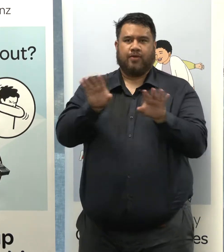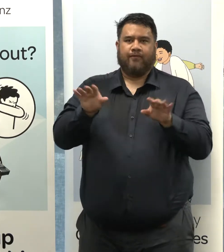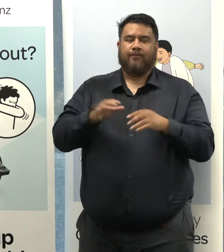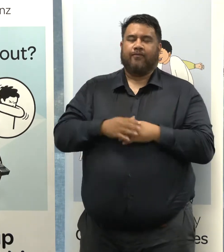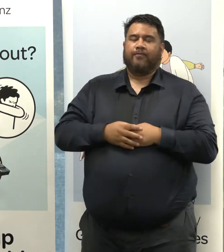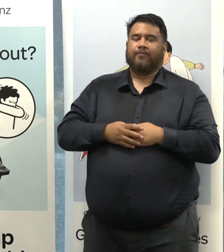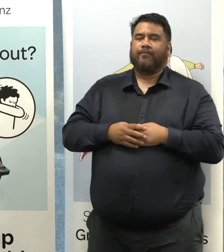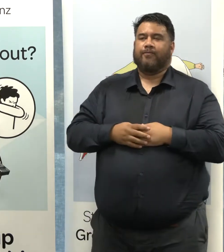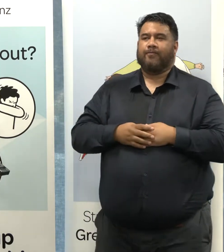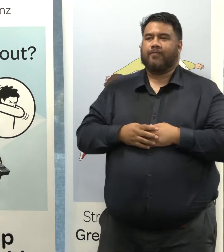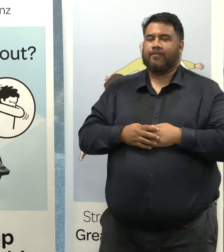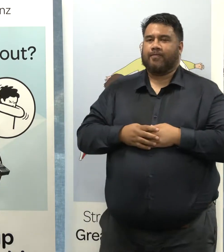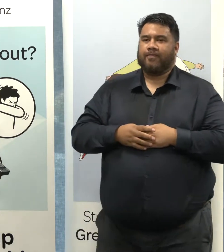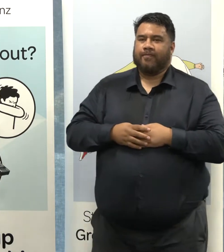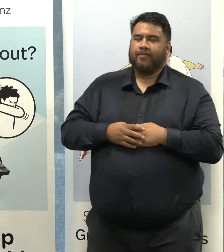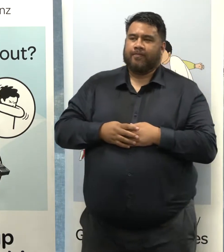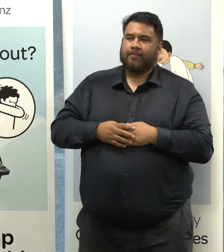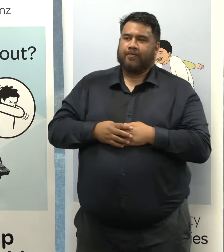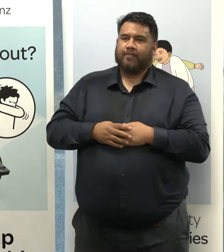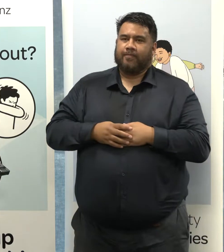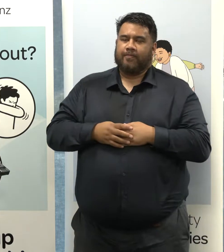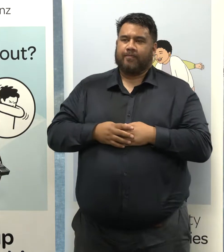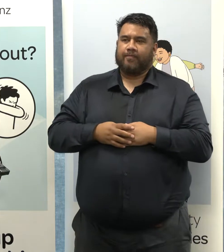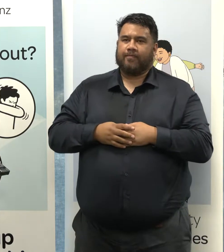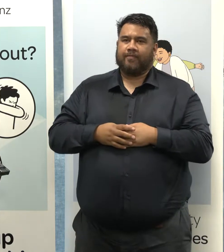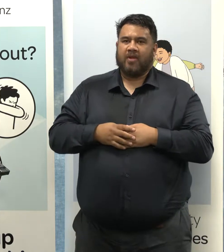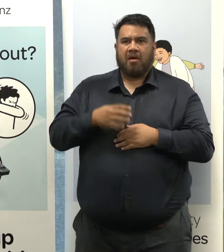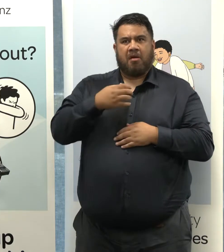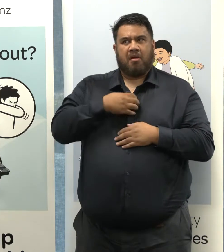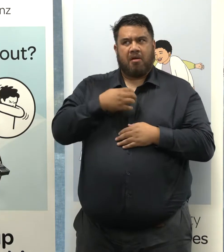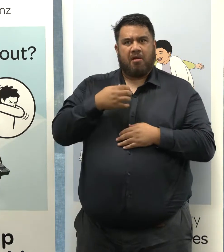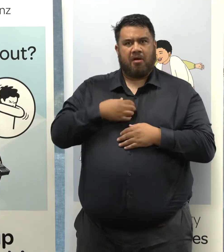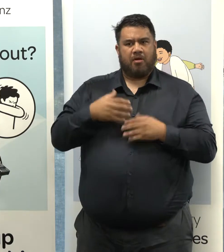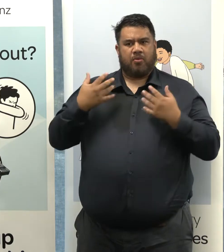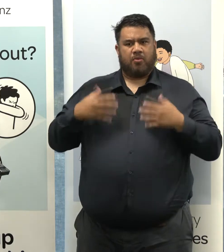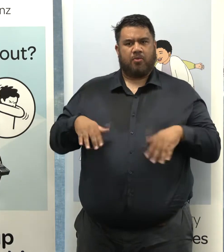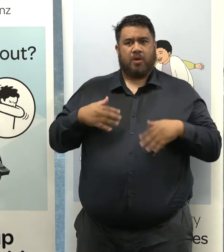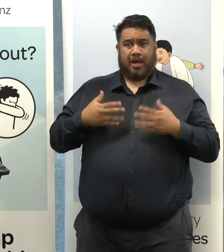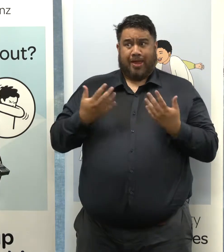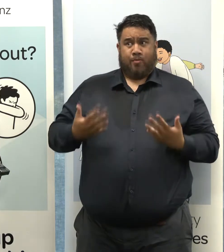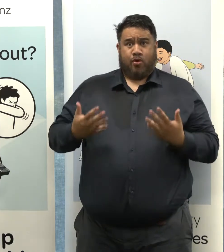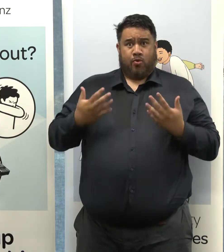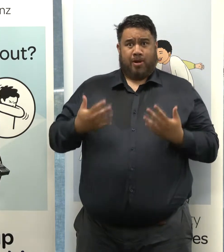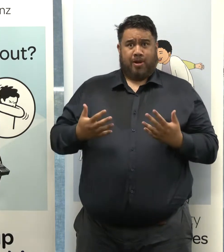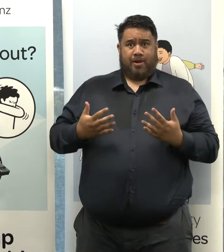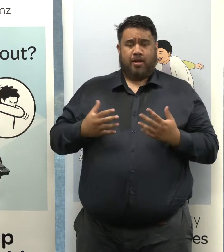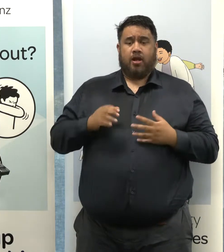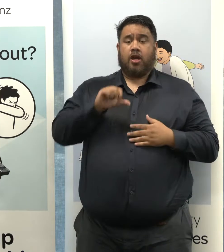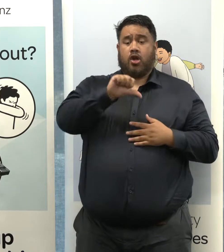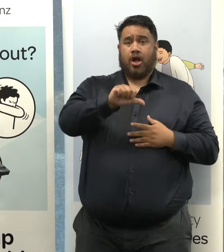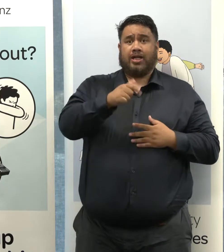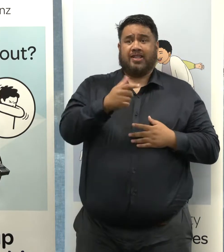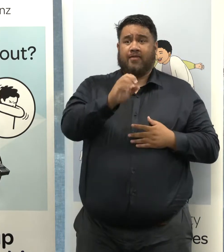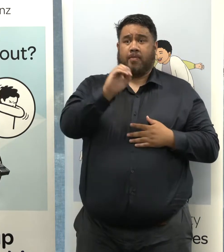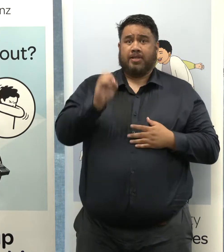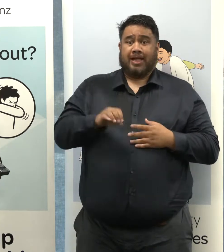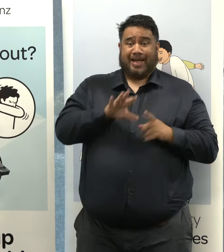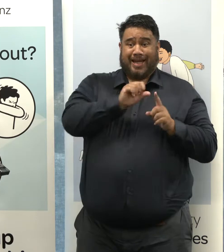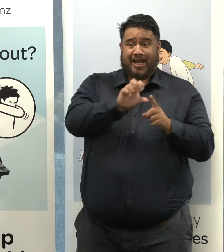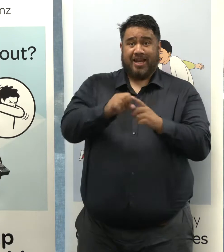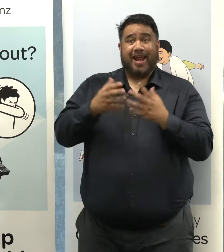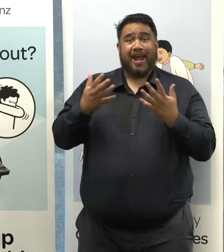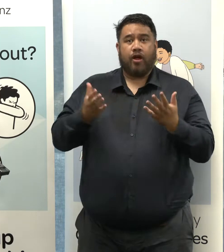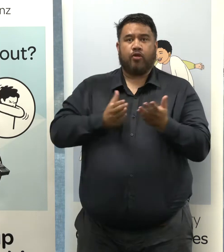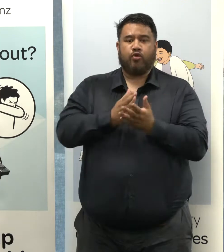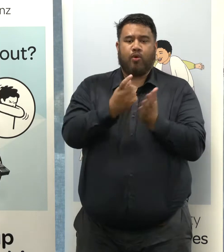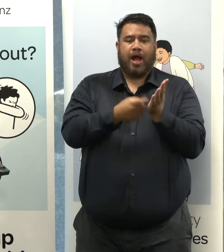again, and reflecting back on the fact that 97% of our cases today are from people having logged their positive rapid